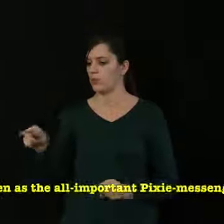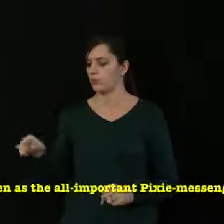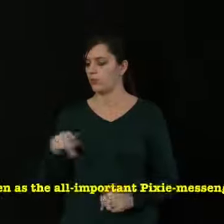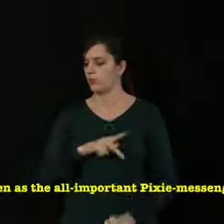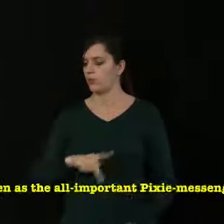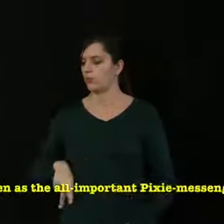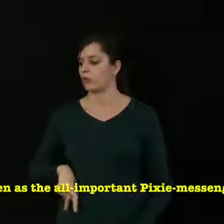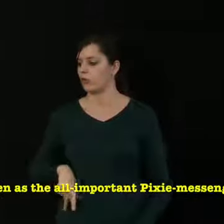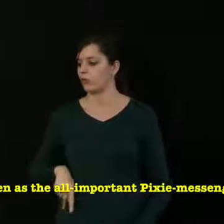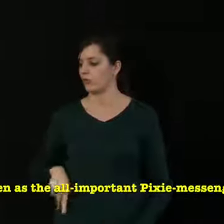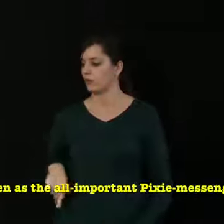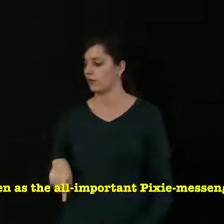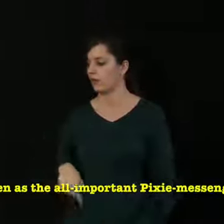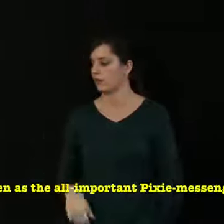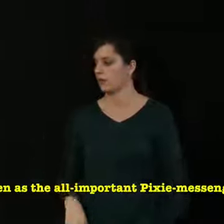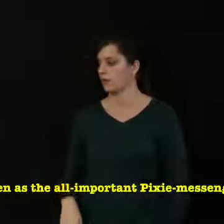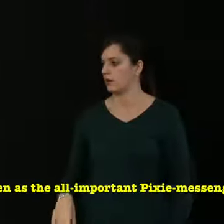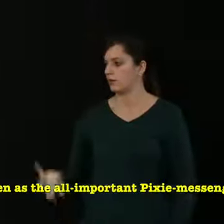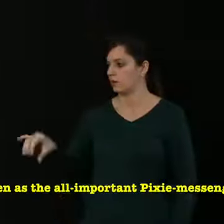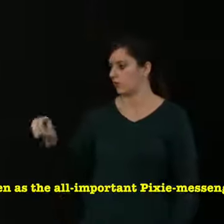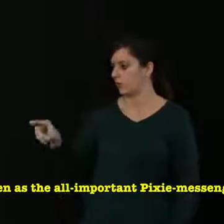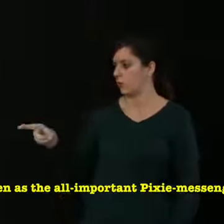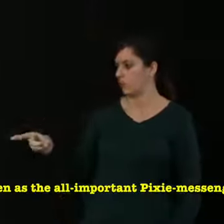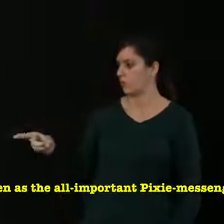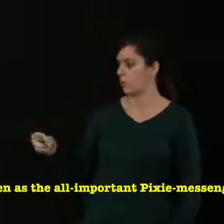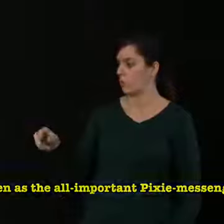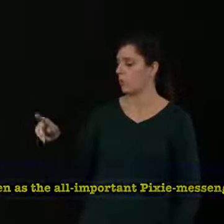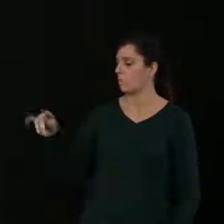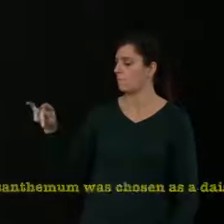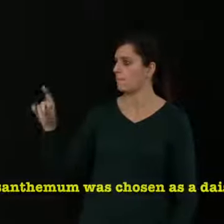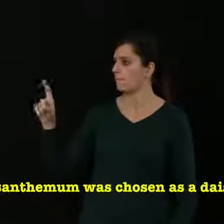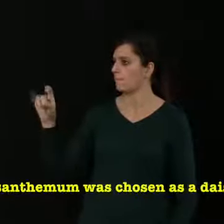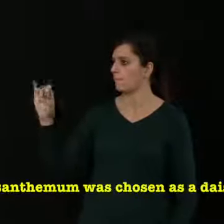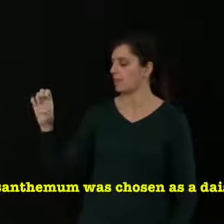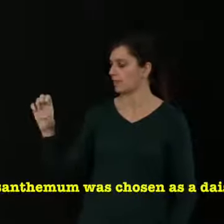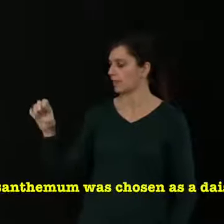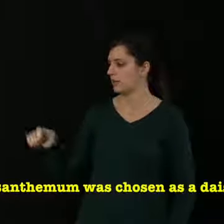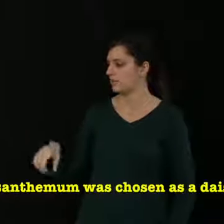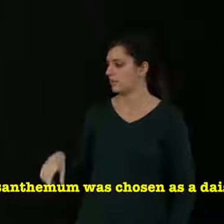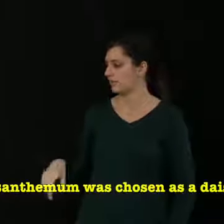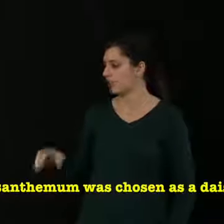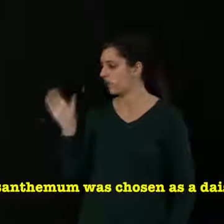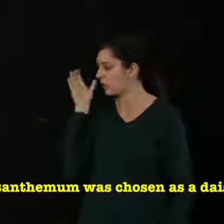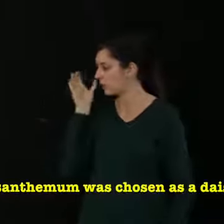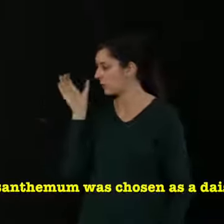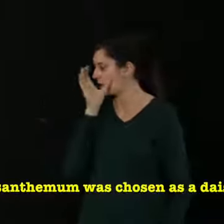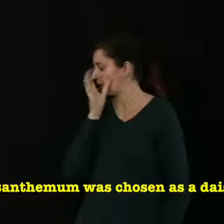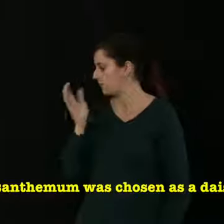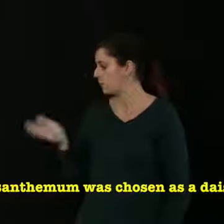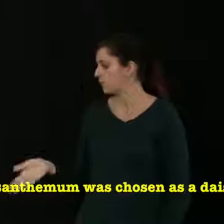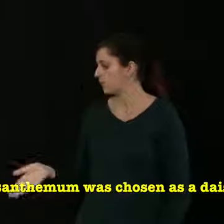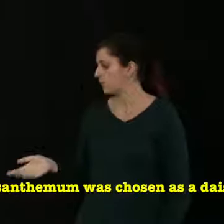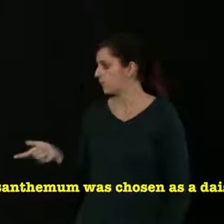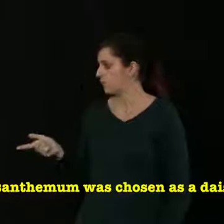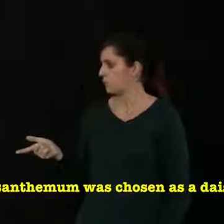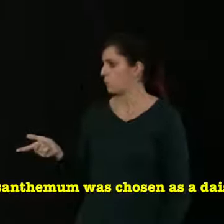was chosen as the all-important pixie messenger. And Chrysanthemum was chosen as